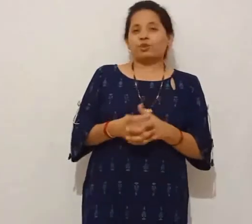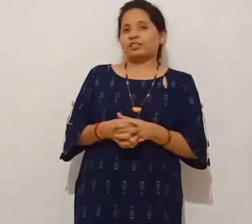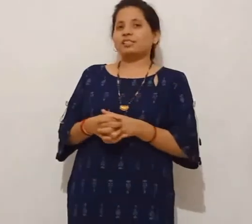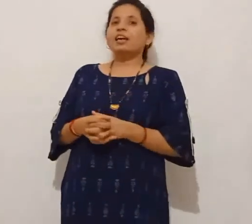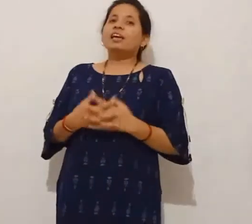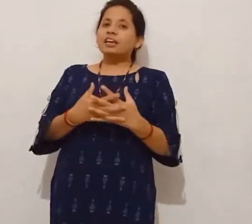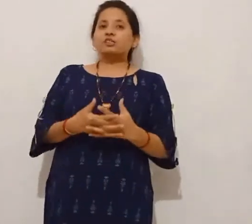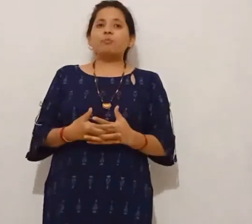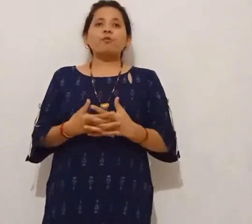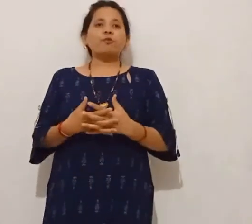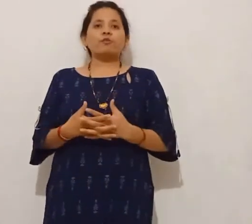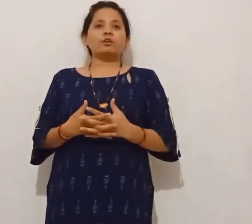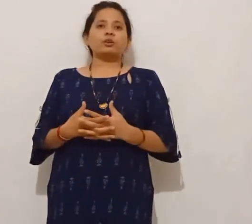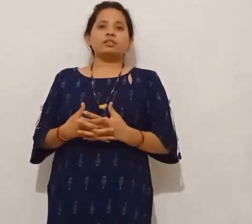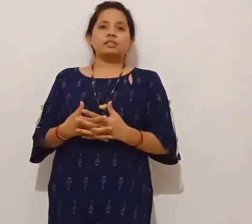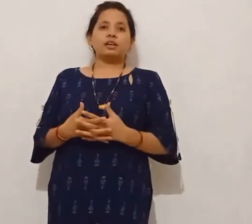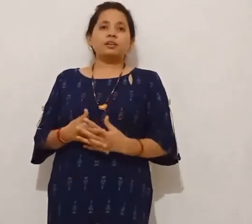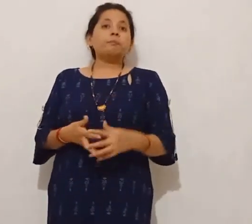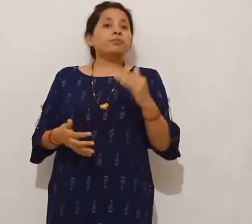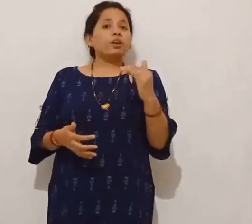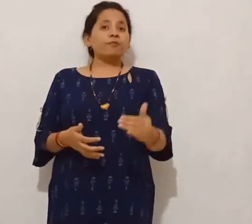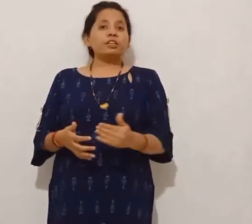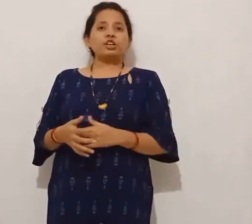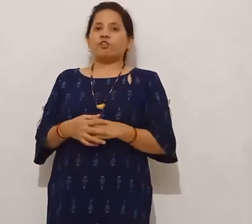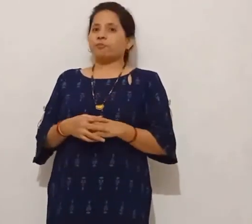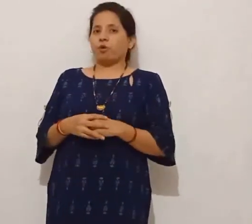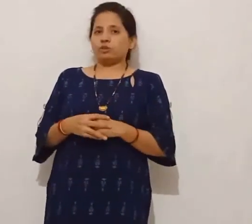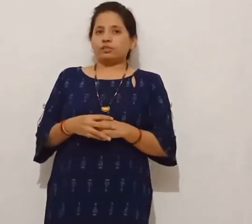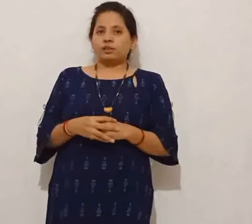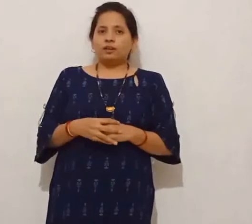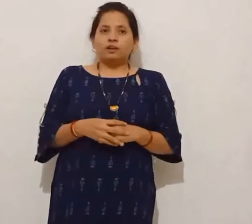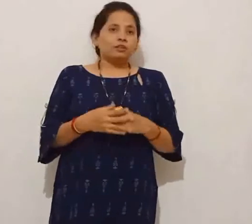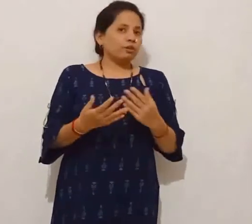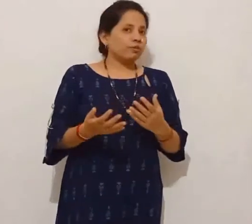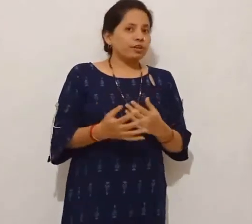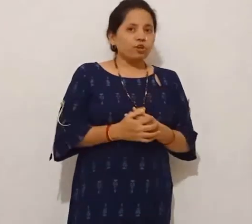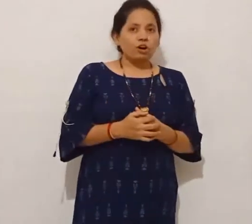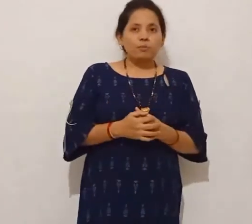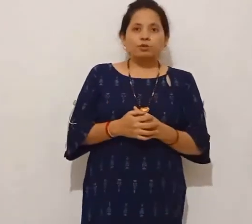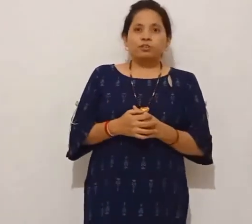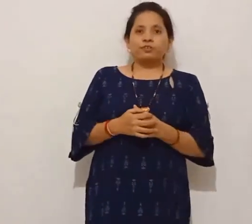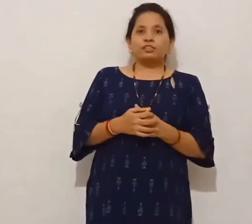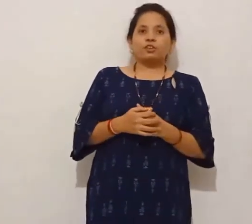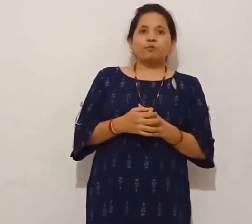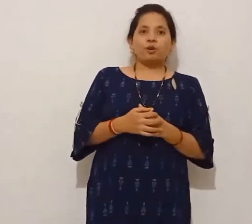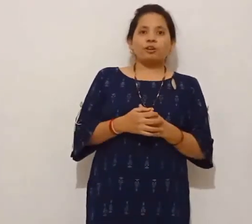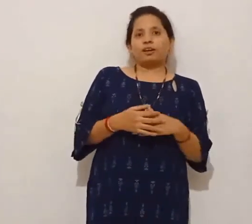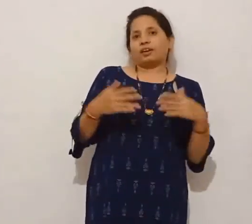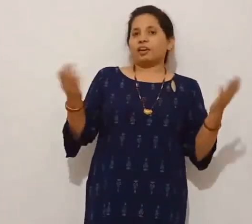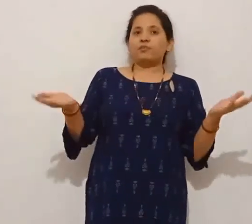us. Let's we move forward to understand the feature of malls. So if we will talk about the feature of mall, here we